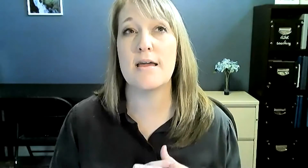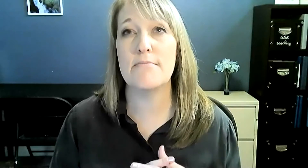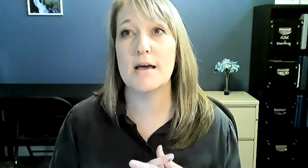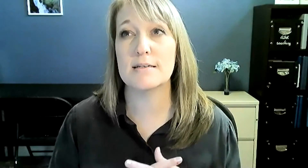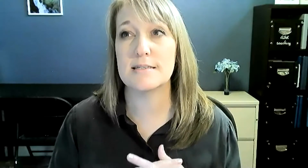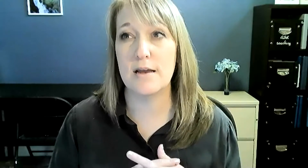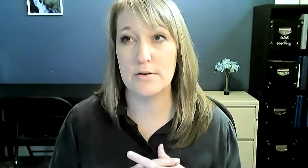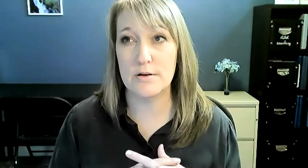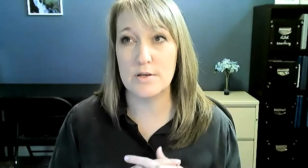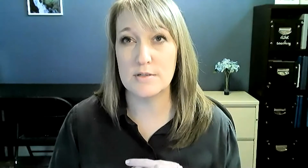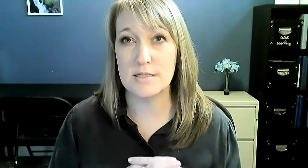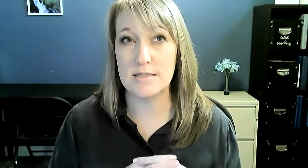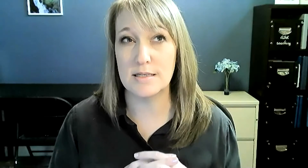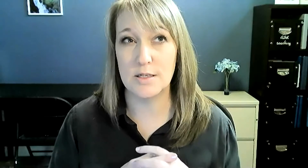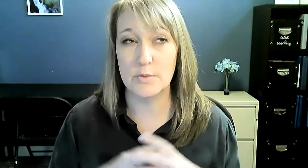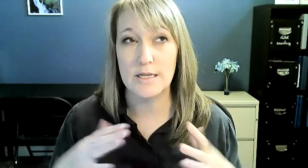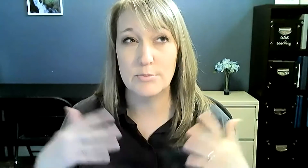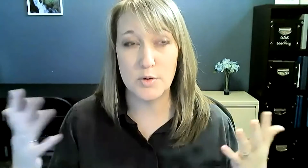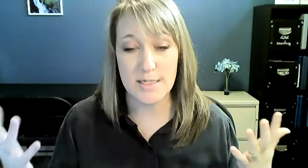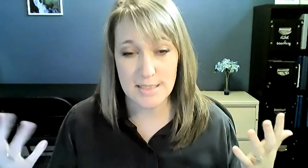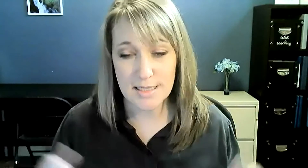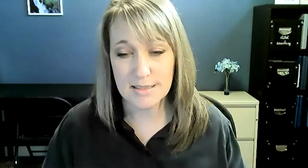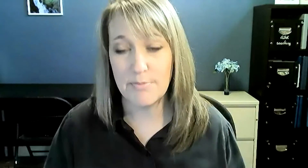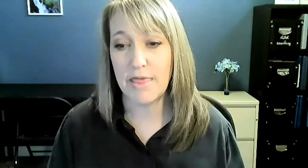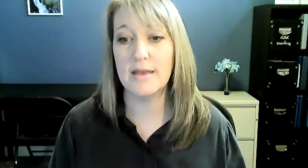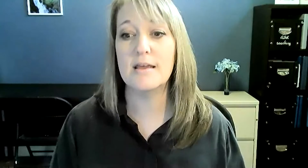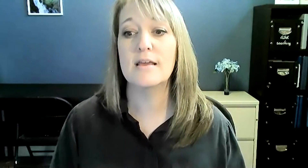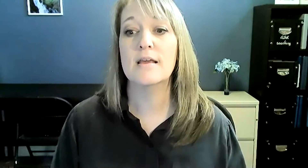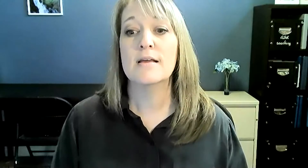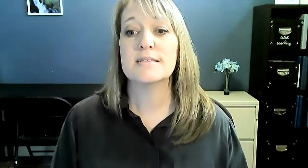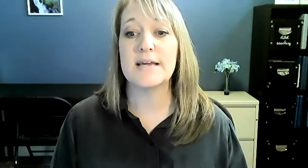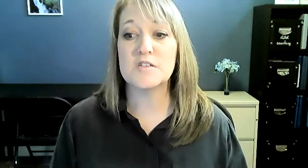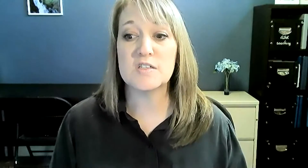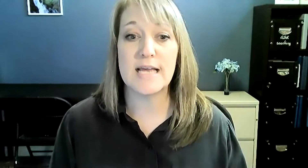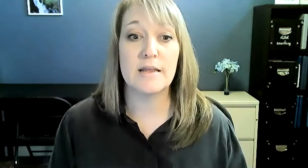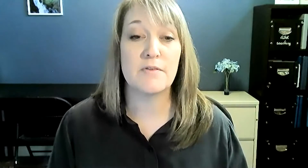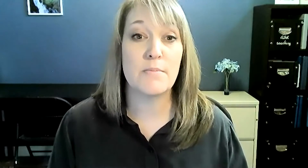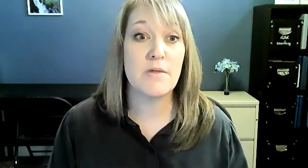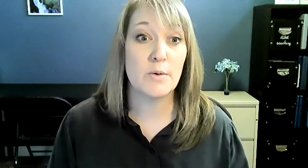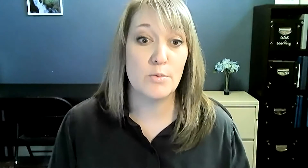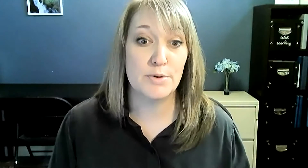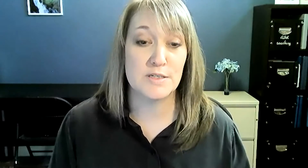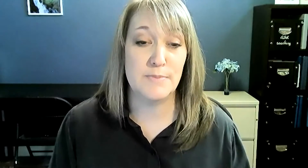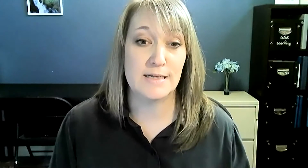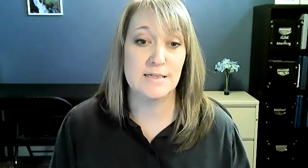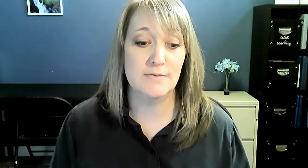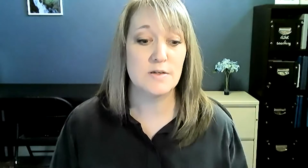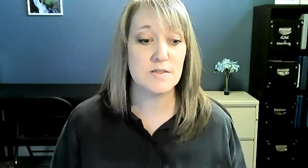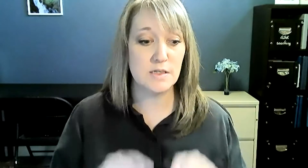anytime a signer uses, employs this method, signers are signing from their own perspective.